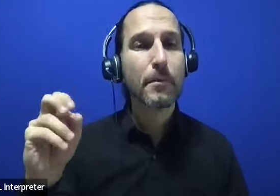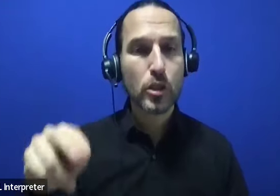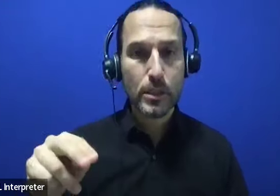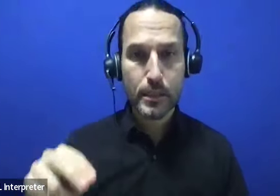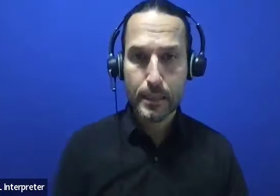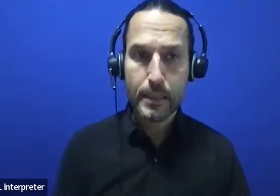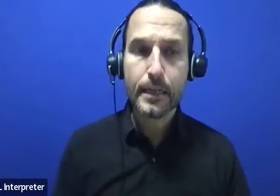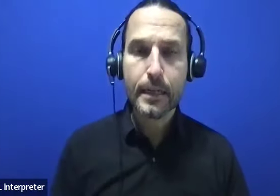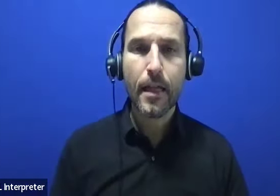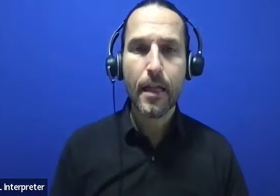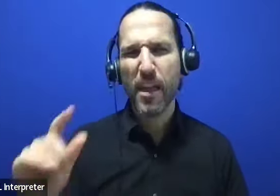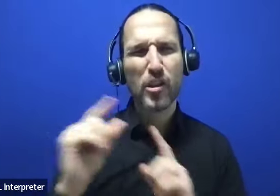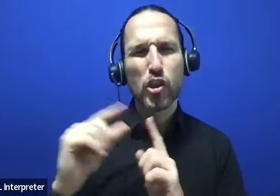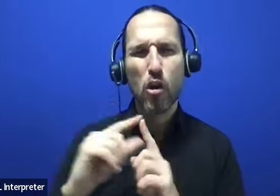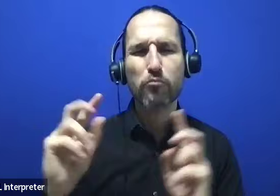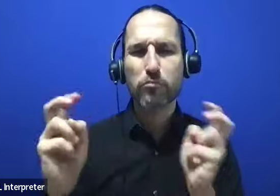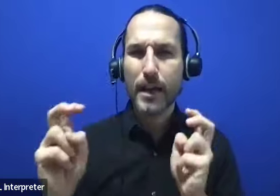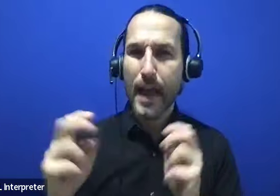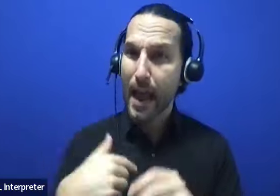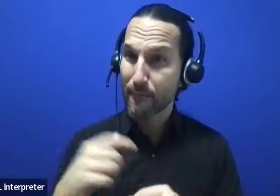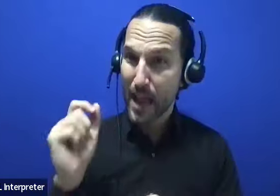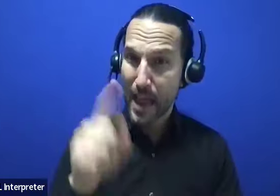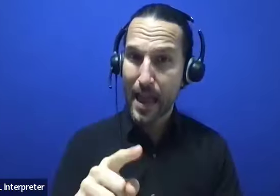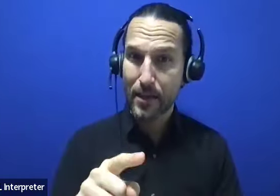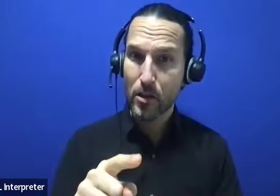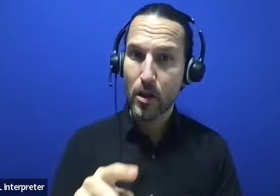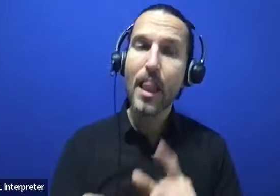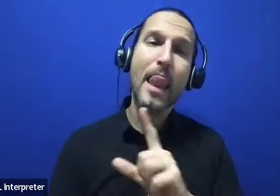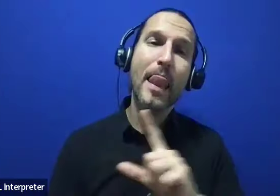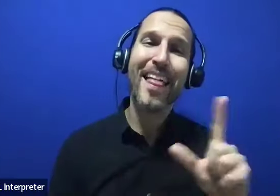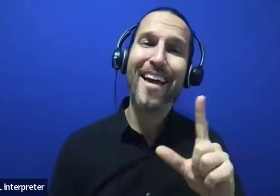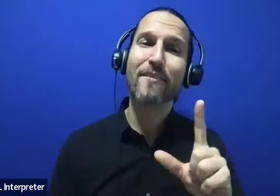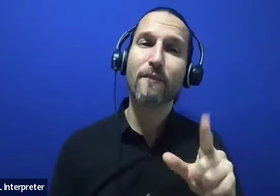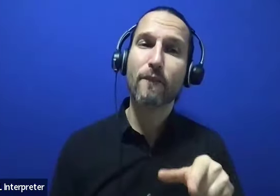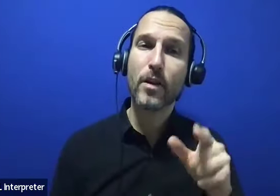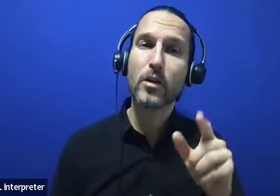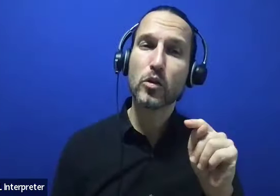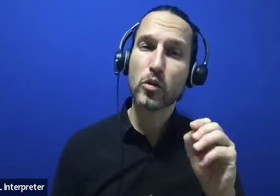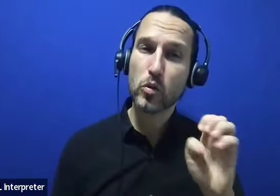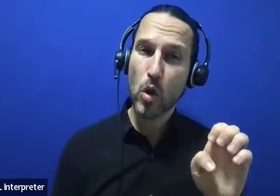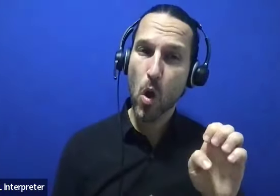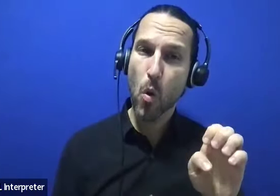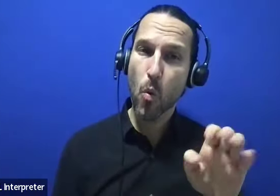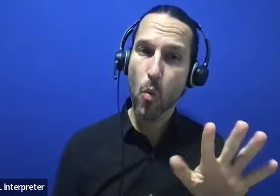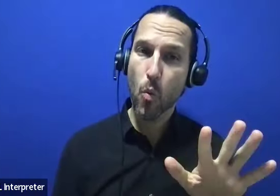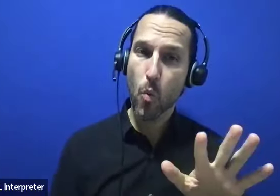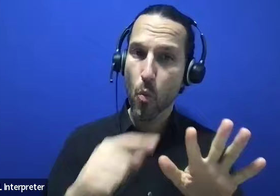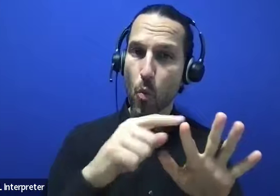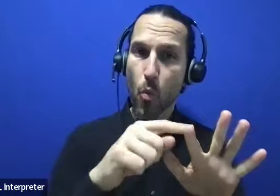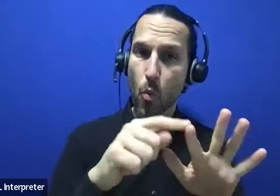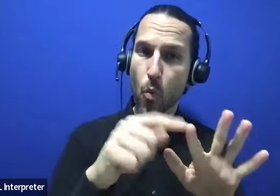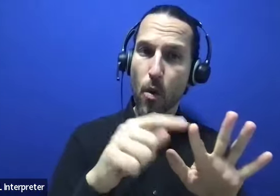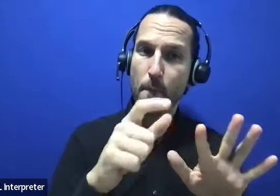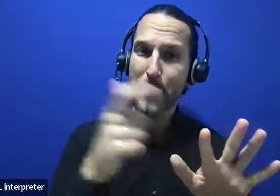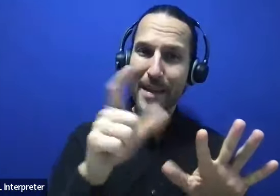If I asked you to wiggle your left big toe, most of you could do that right away.